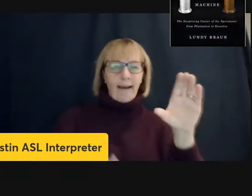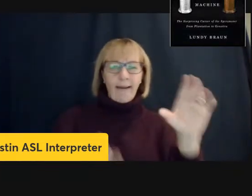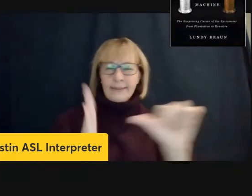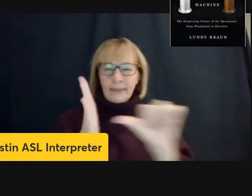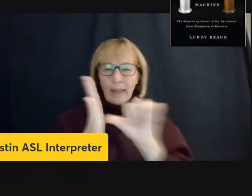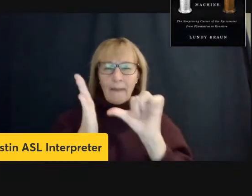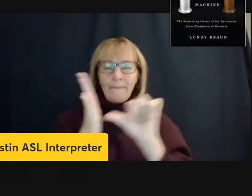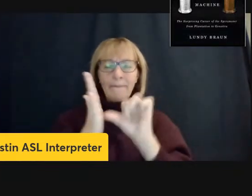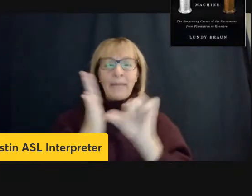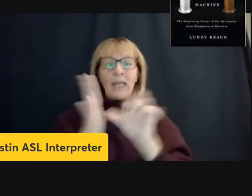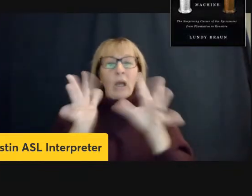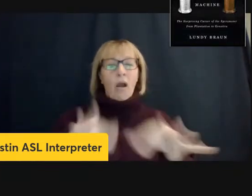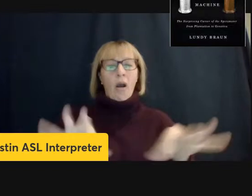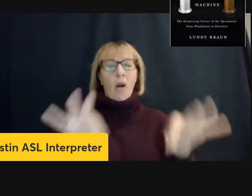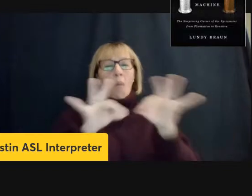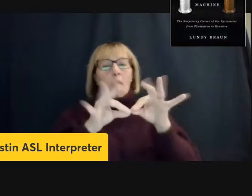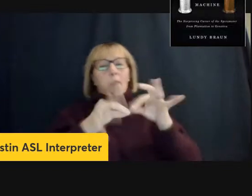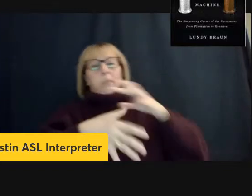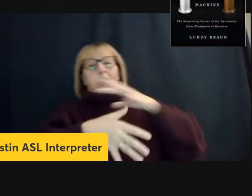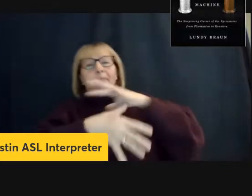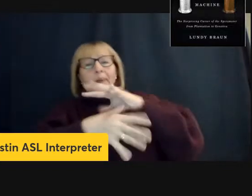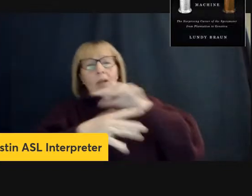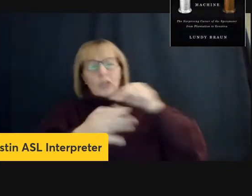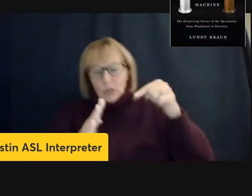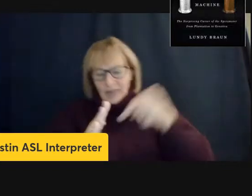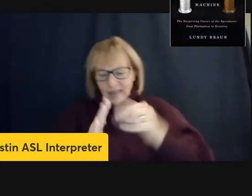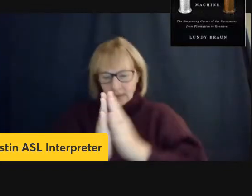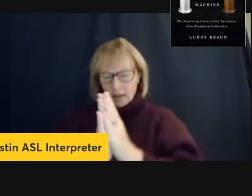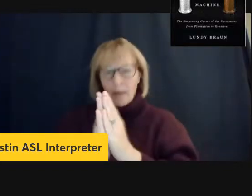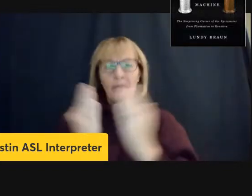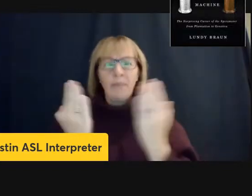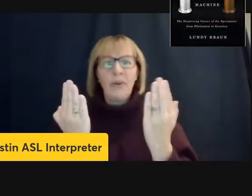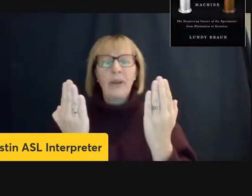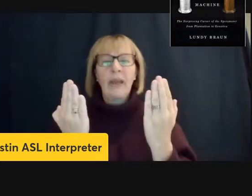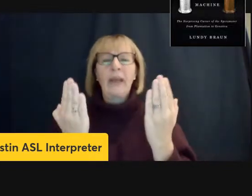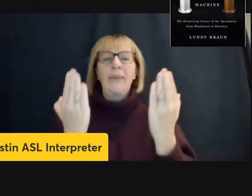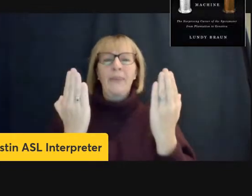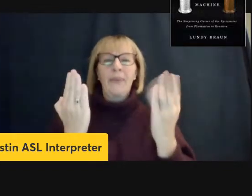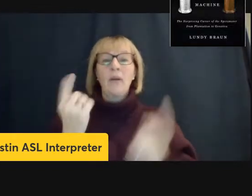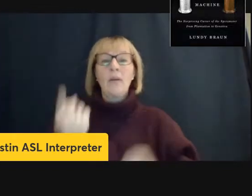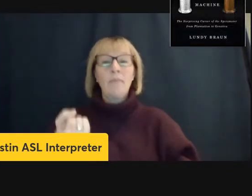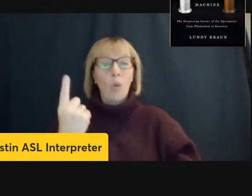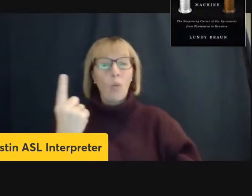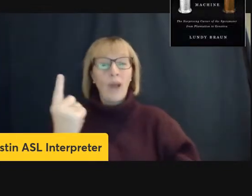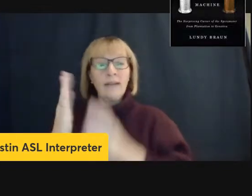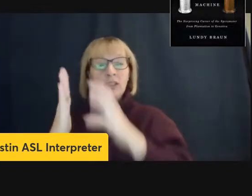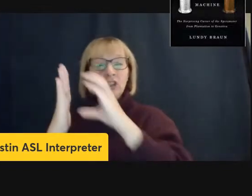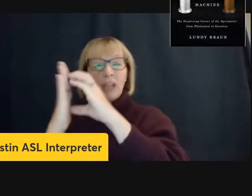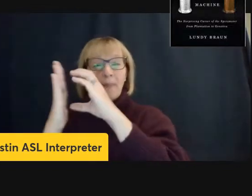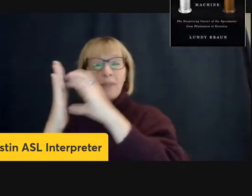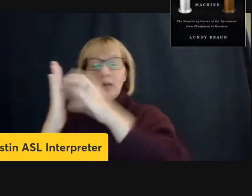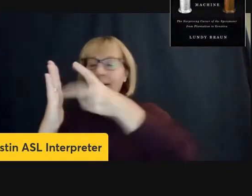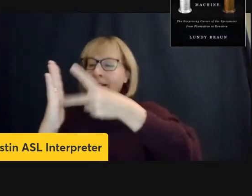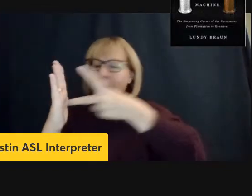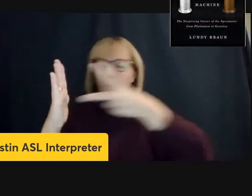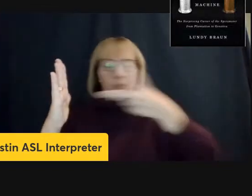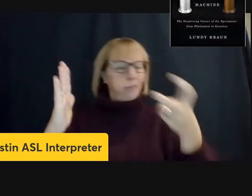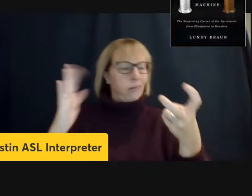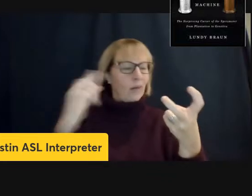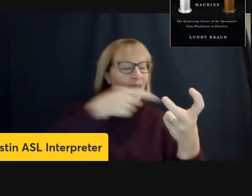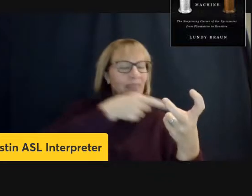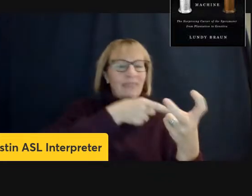importance given to this work, but one chapter was singled out and devoted